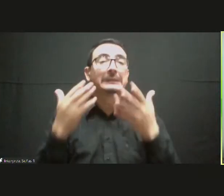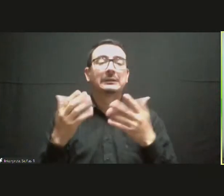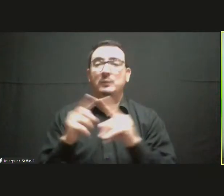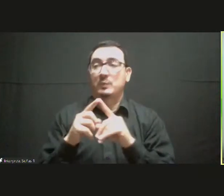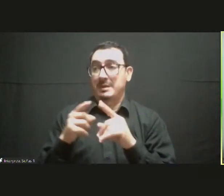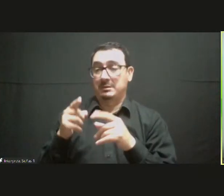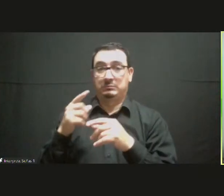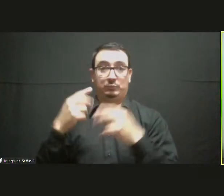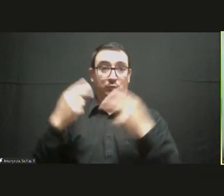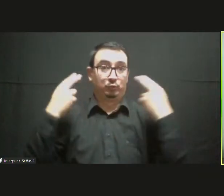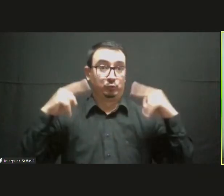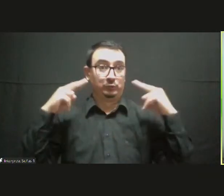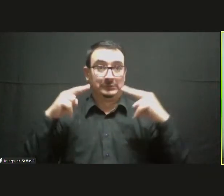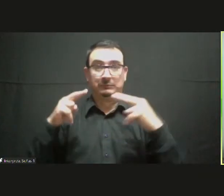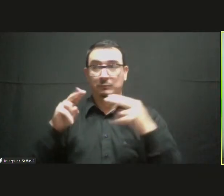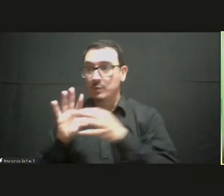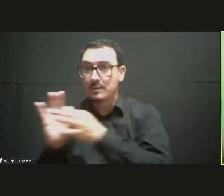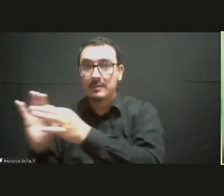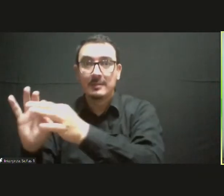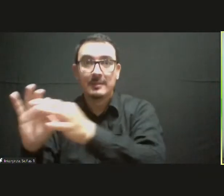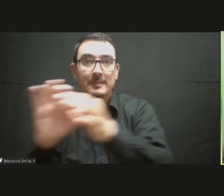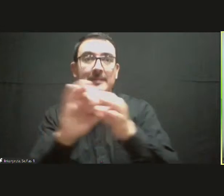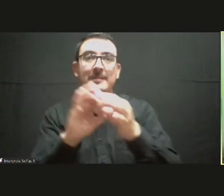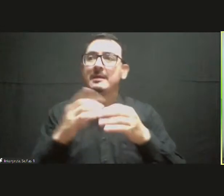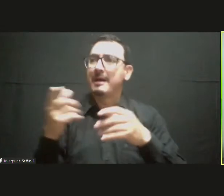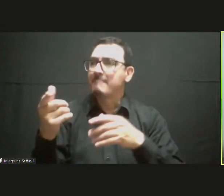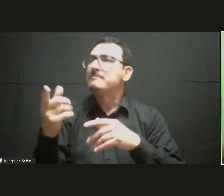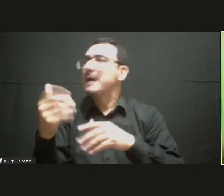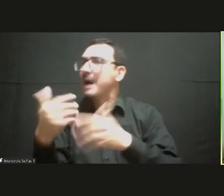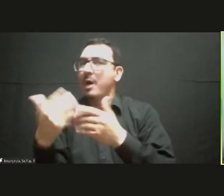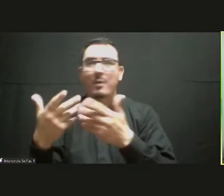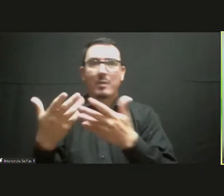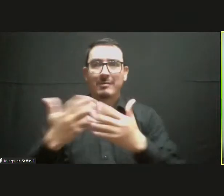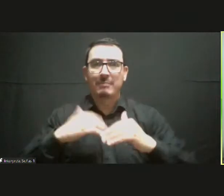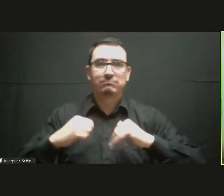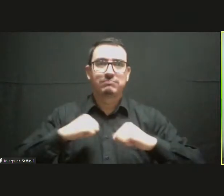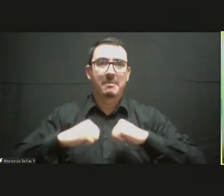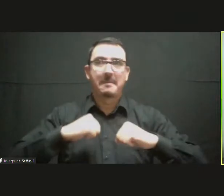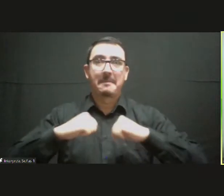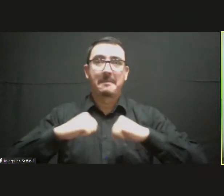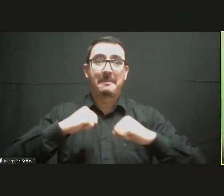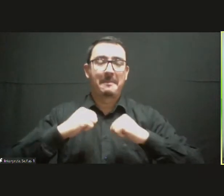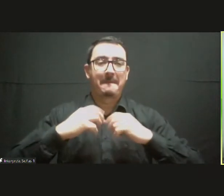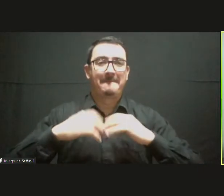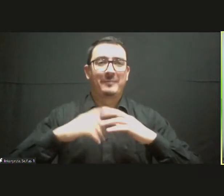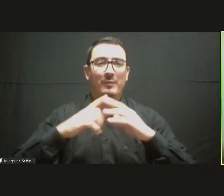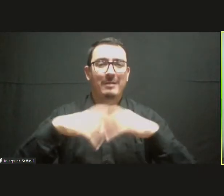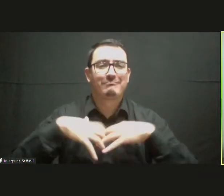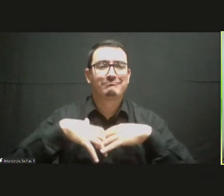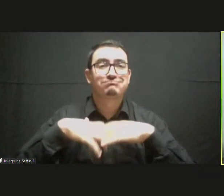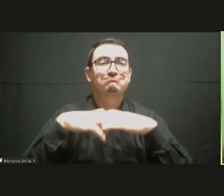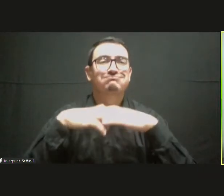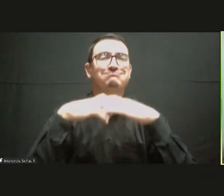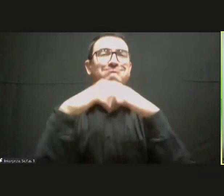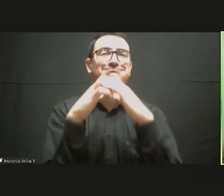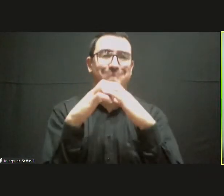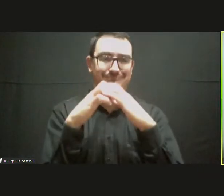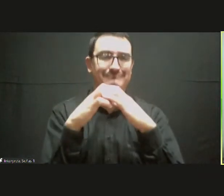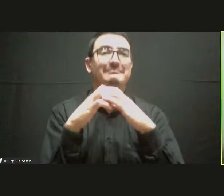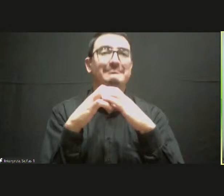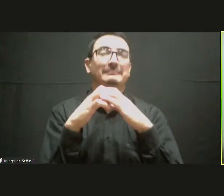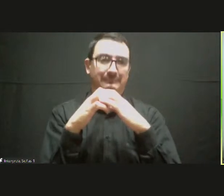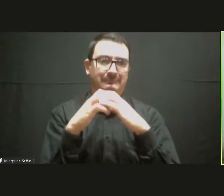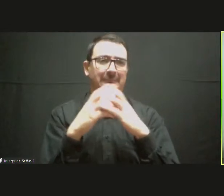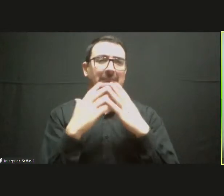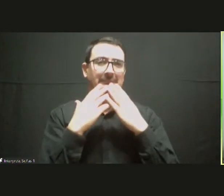so focused on building resilience to climate change, natural disasters, including pandemics, so that we promote